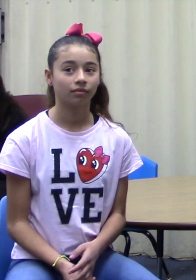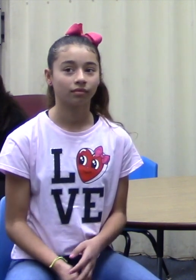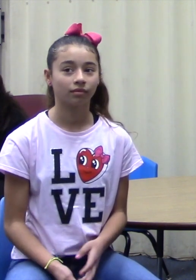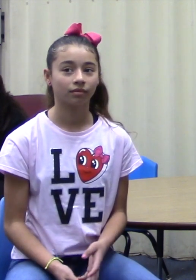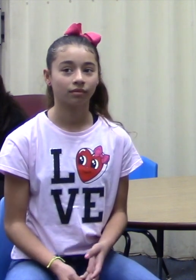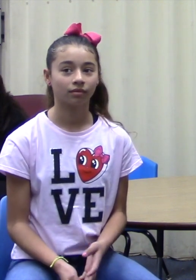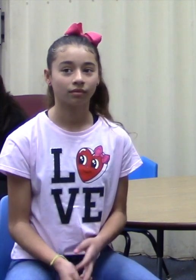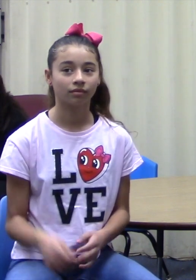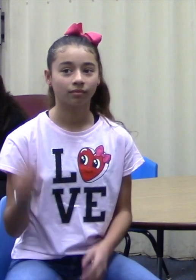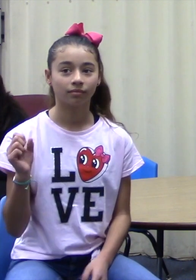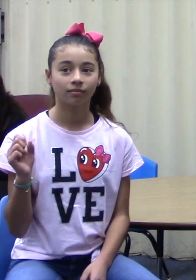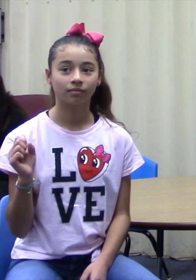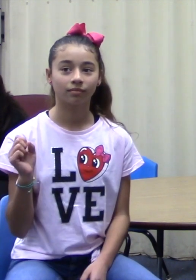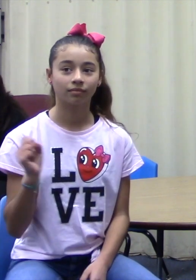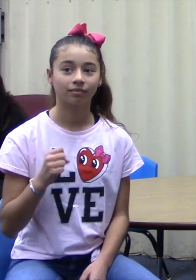time?